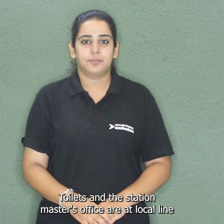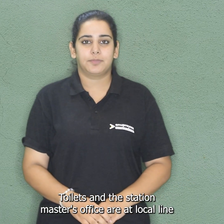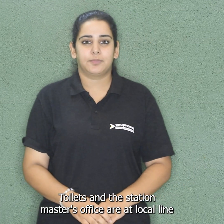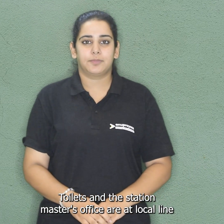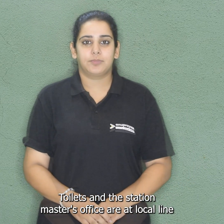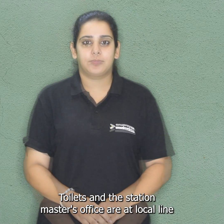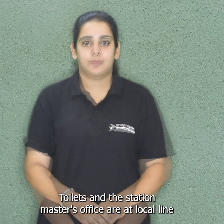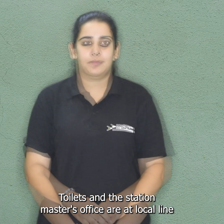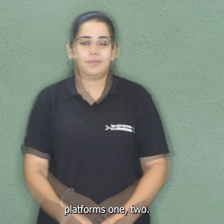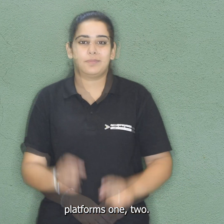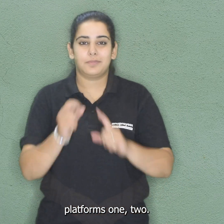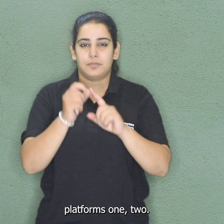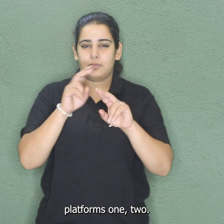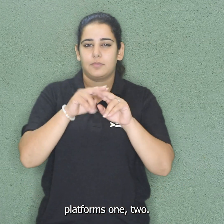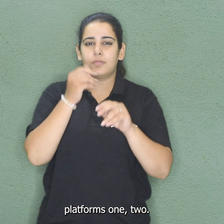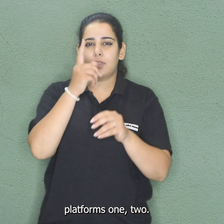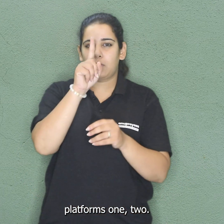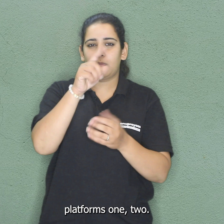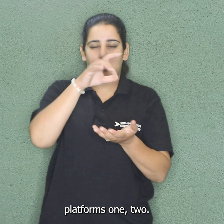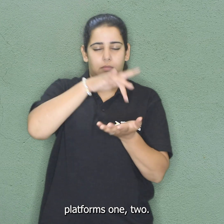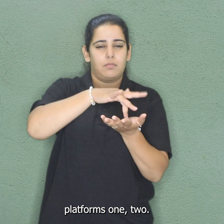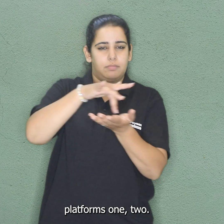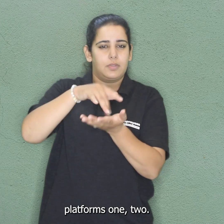are at local line platforms 1-2.